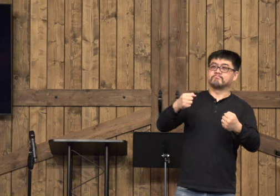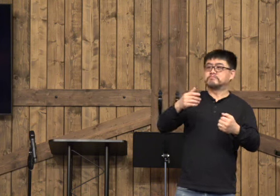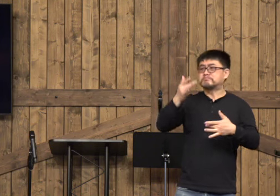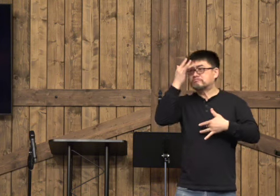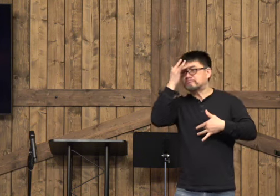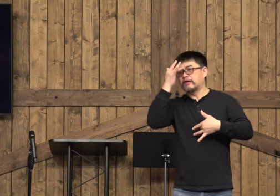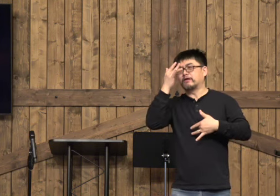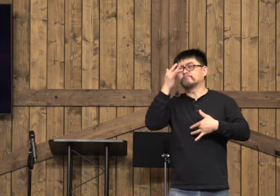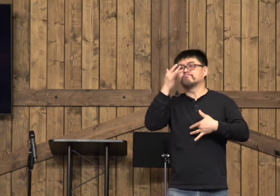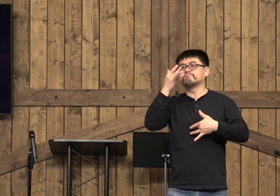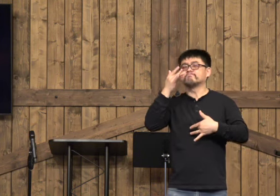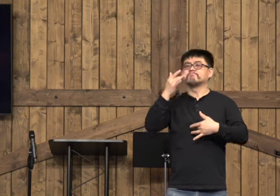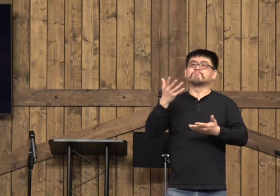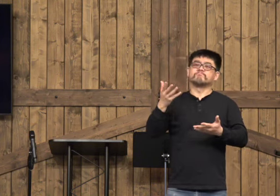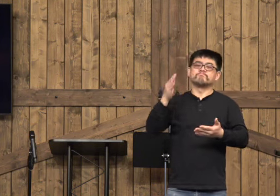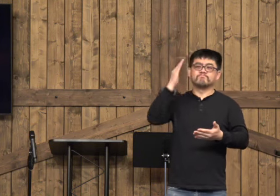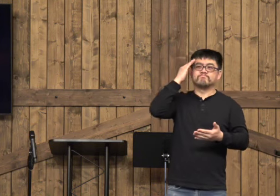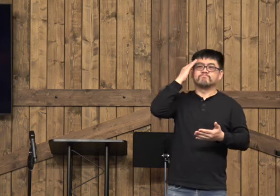and that God can heal them and kill them by sicknesses